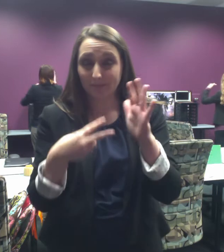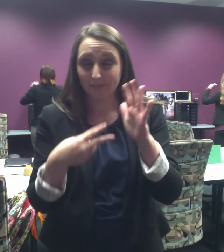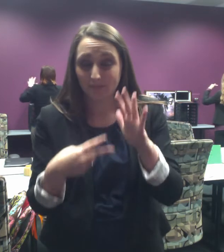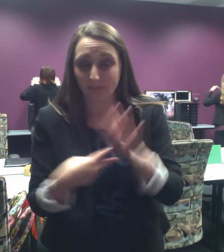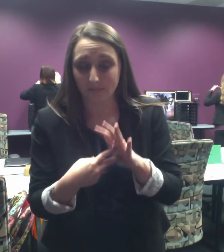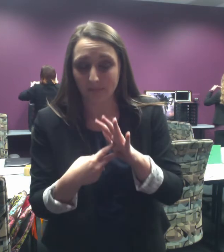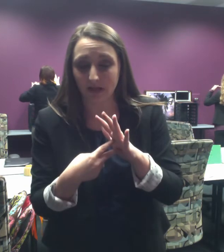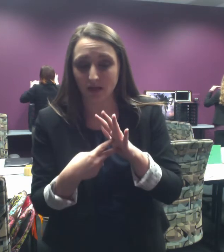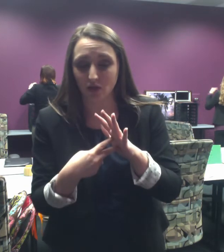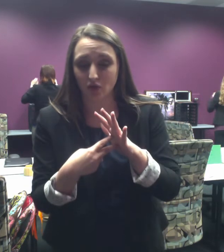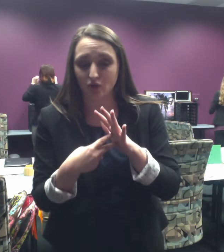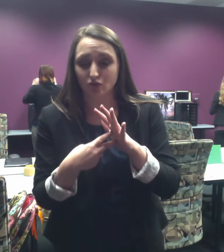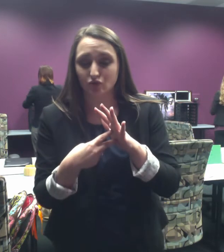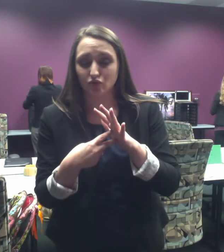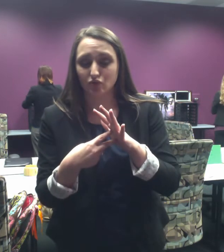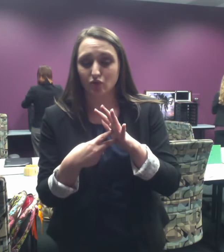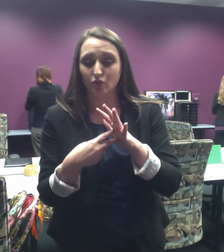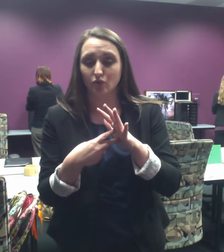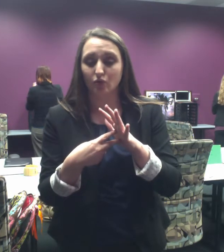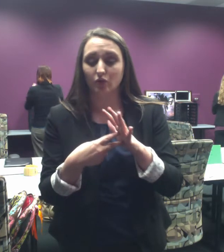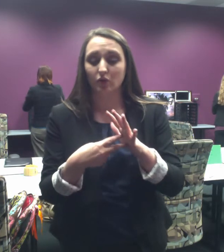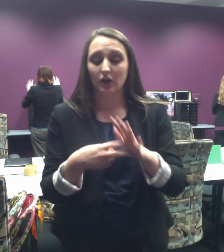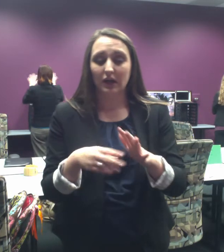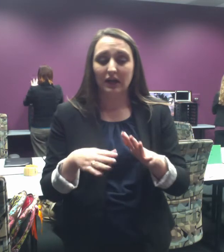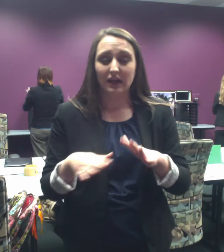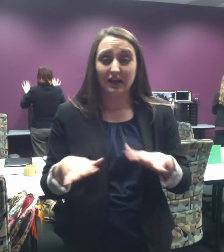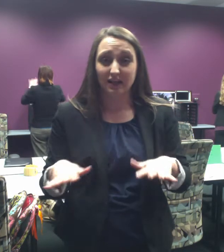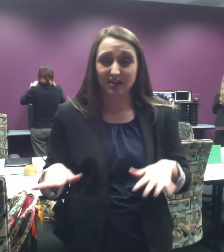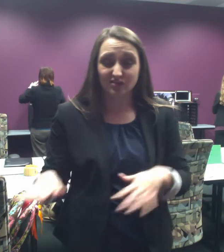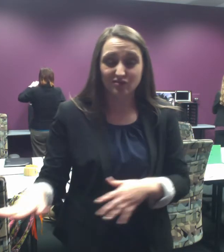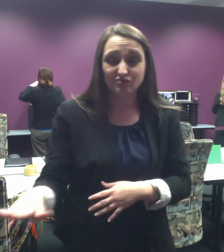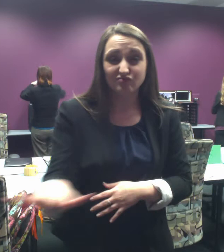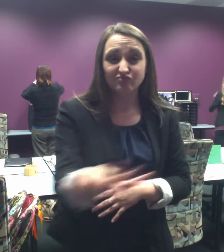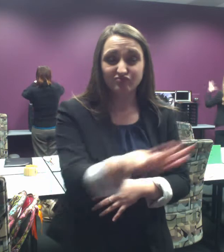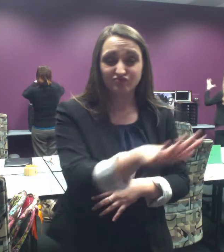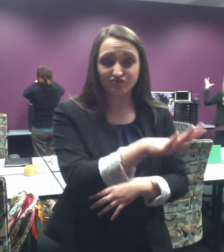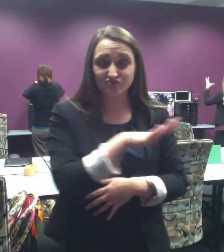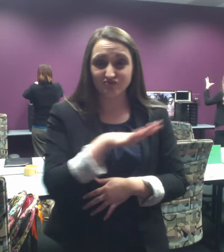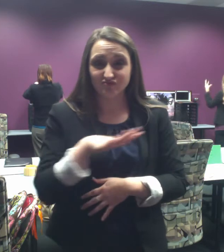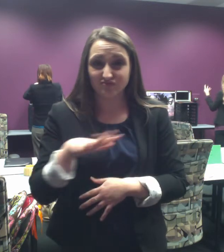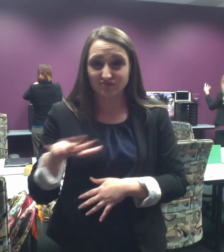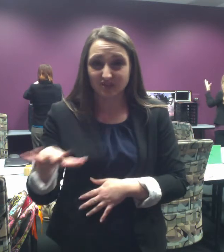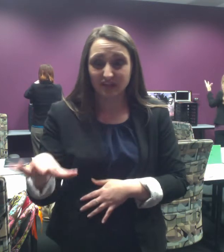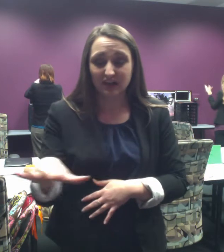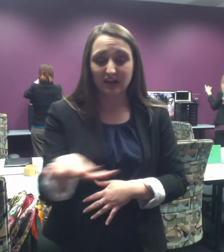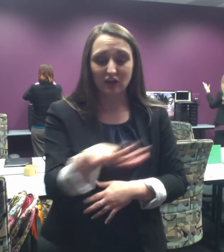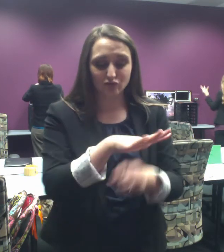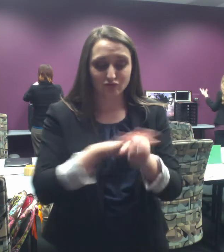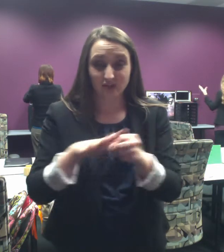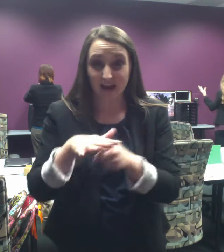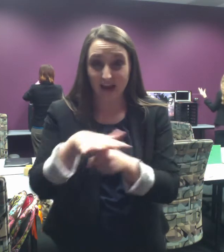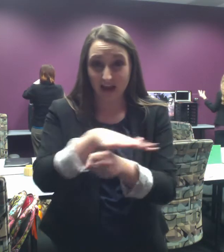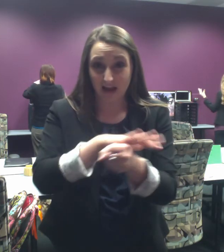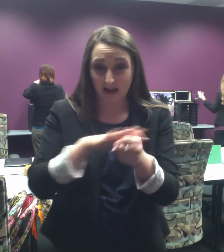This one, you can use saturated to describe a great deal of things. The one we're looking at is the atmosphere. The air in the